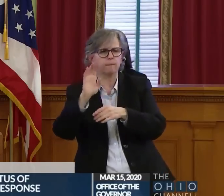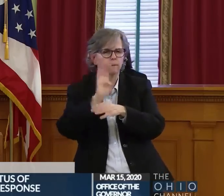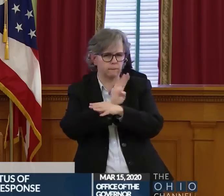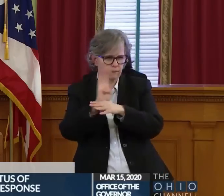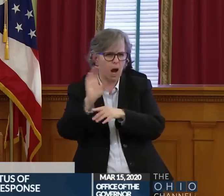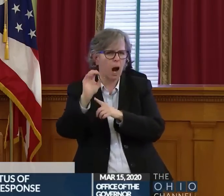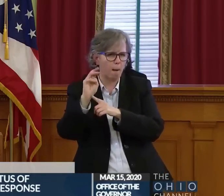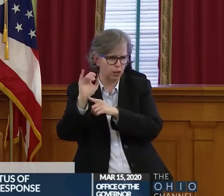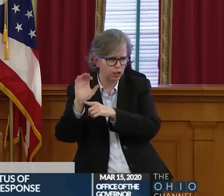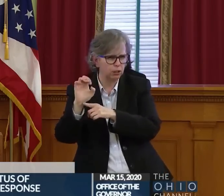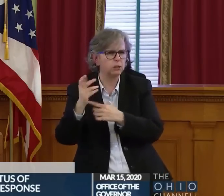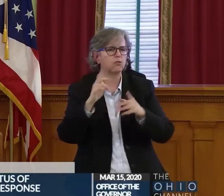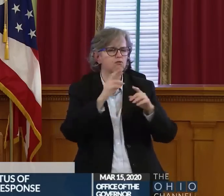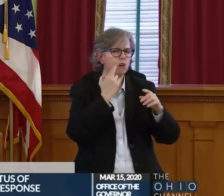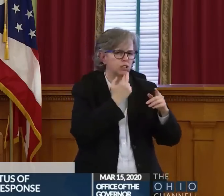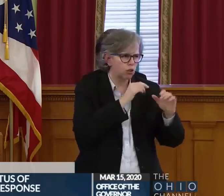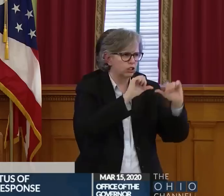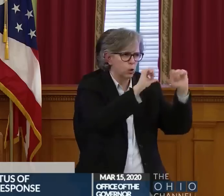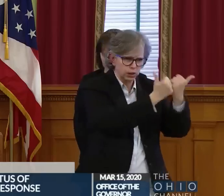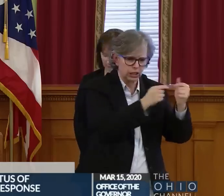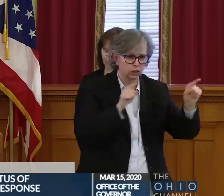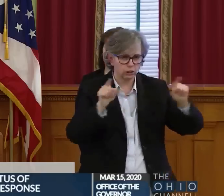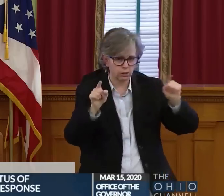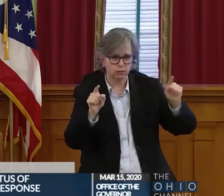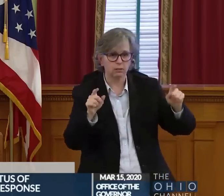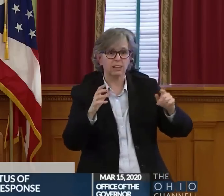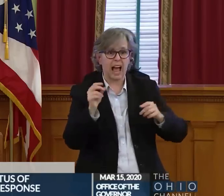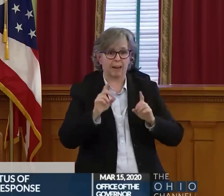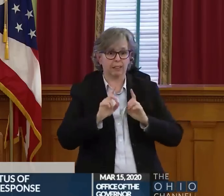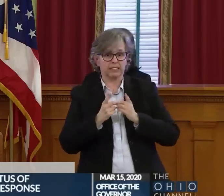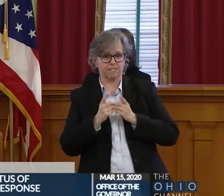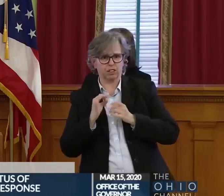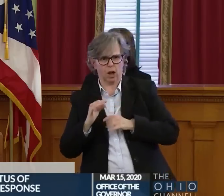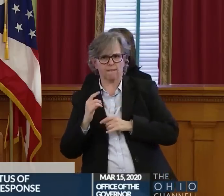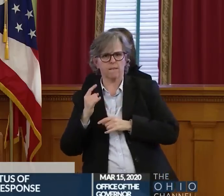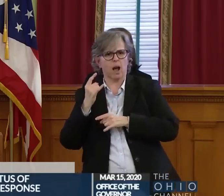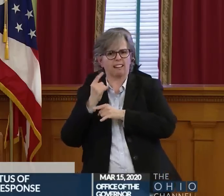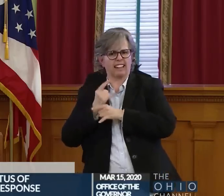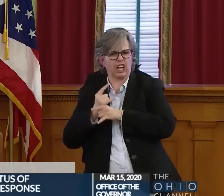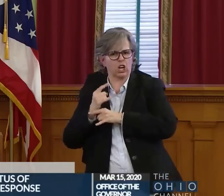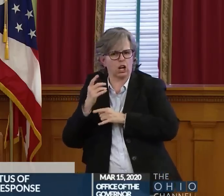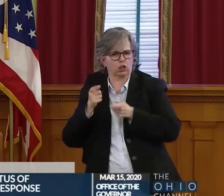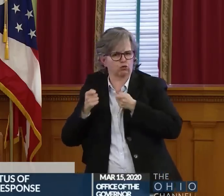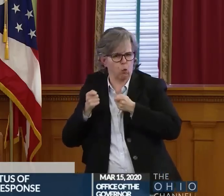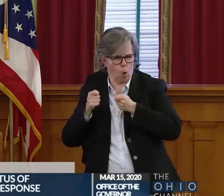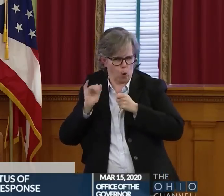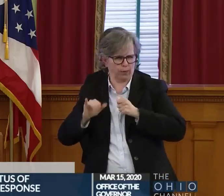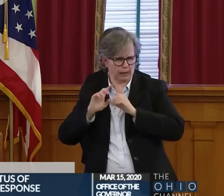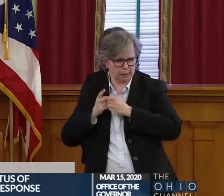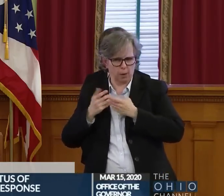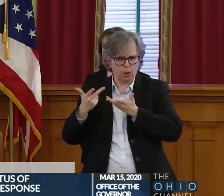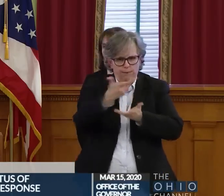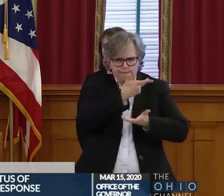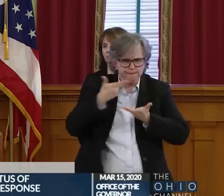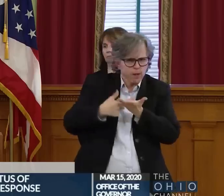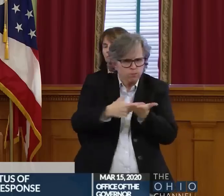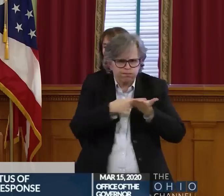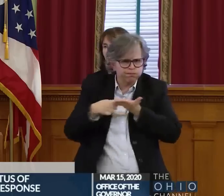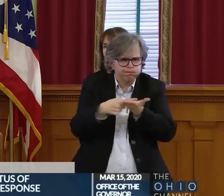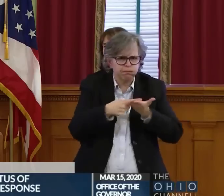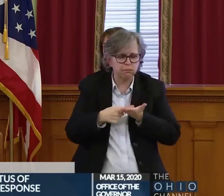community and the Division of Liquor Control to identify ways the state may be able to provide this relief. As